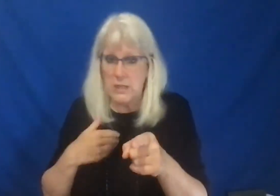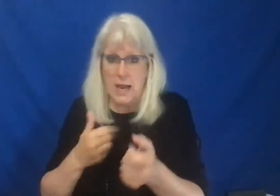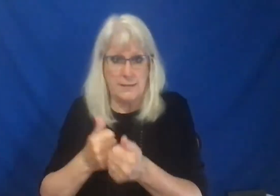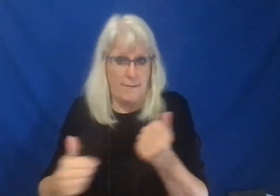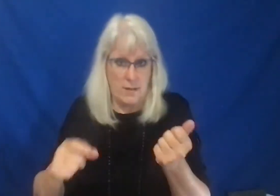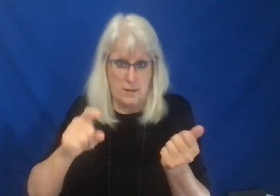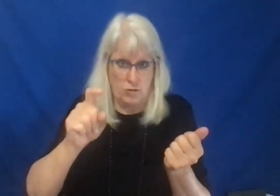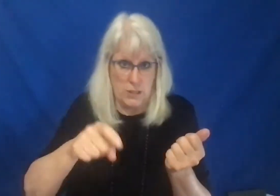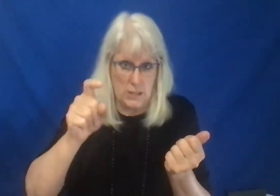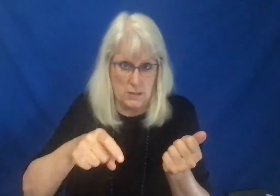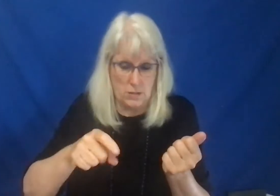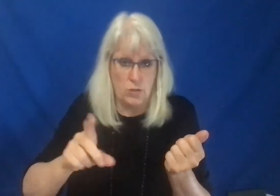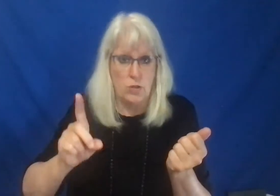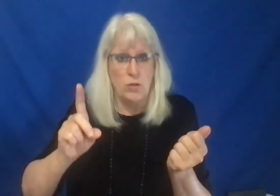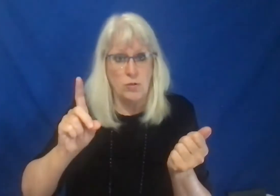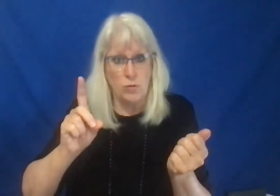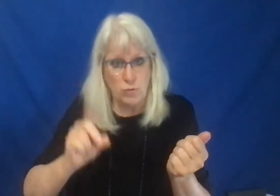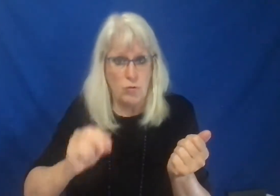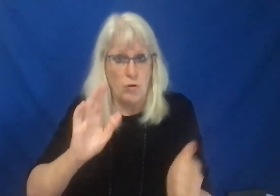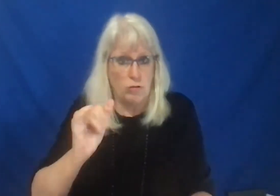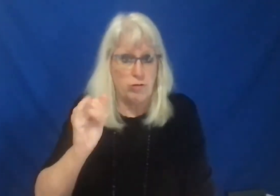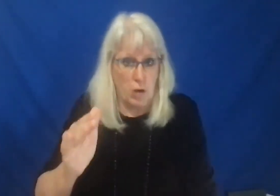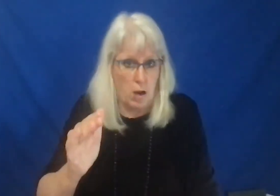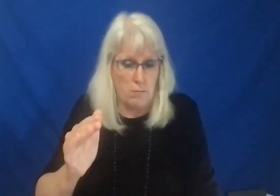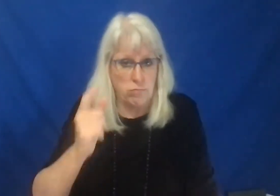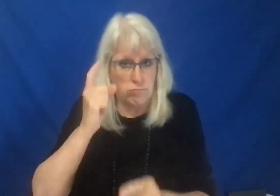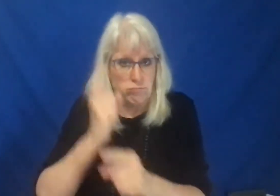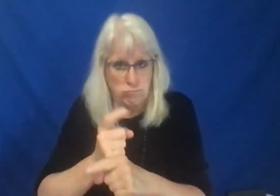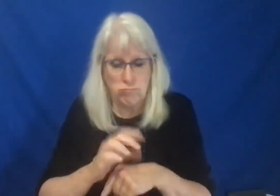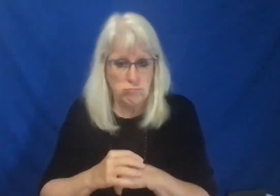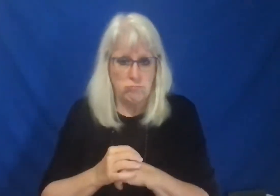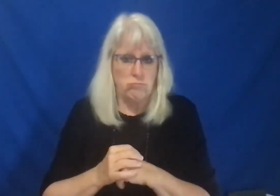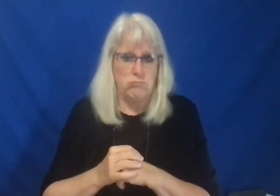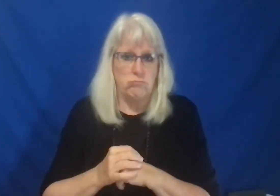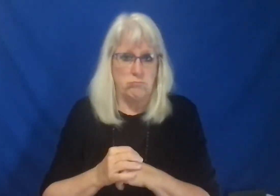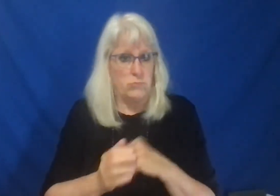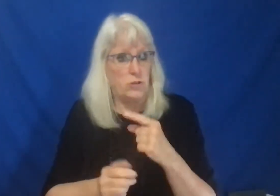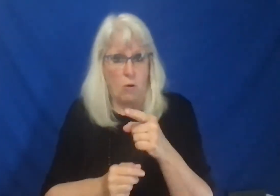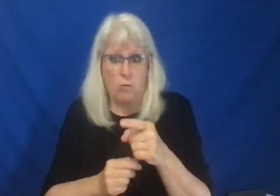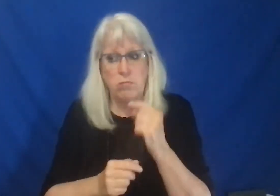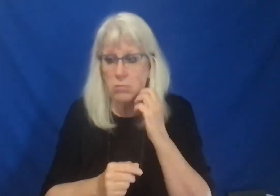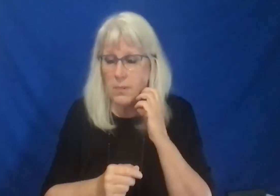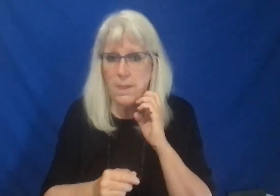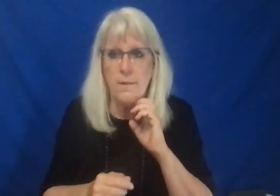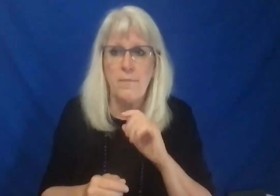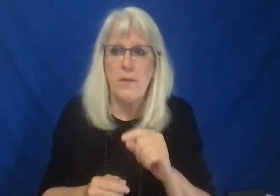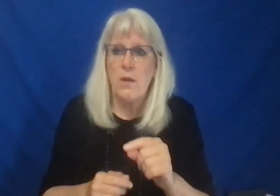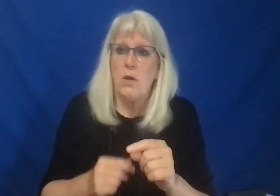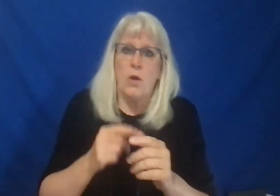needs to do the job effectively. So she is matched with what she needs, whether it's the